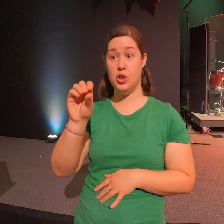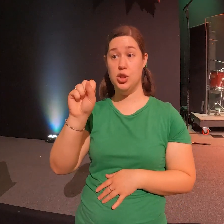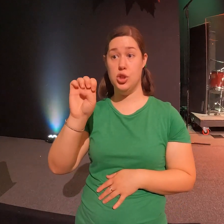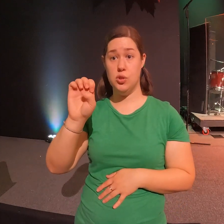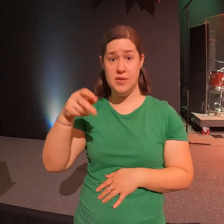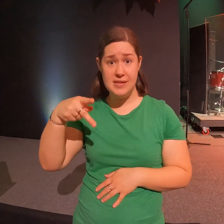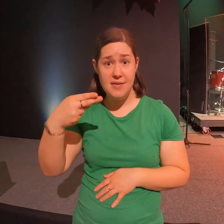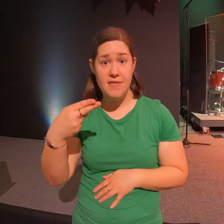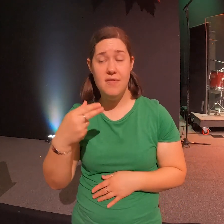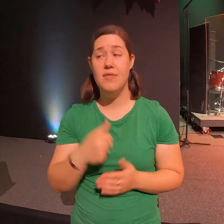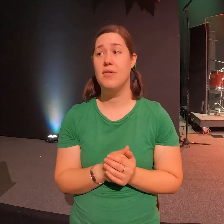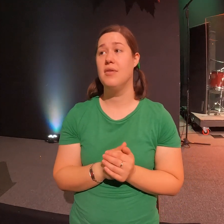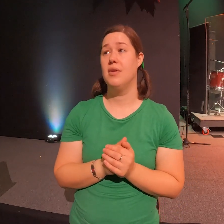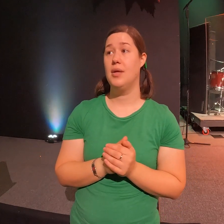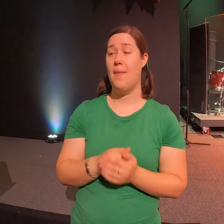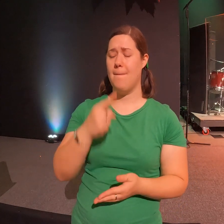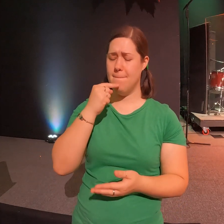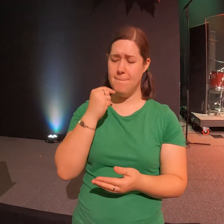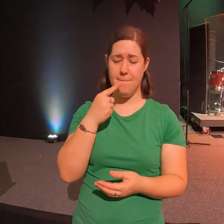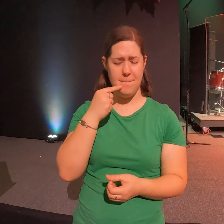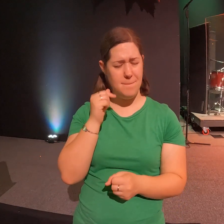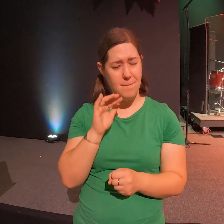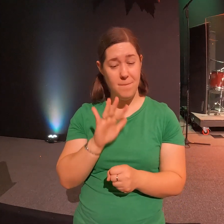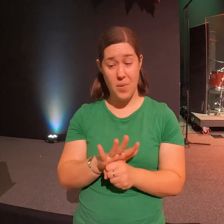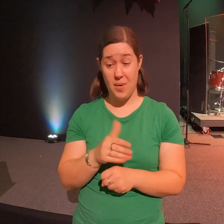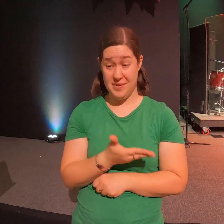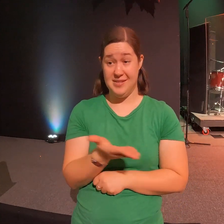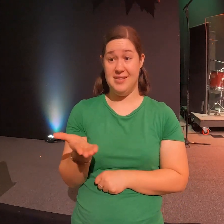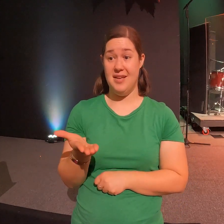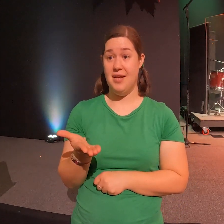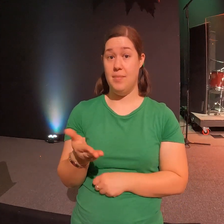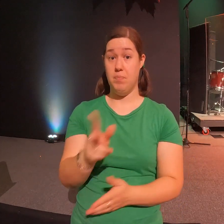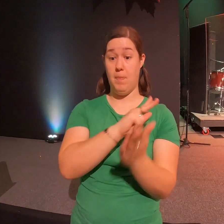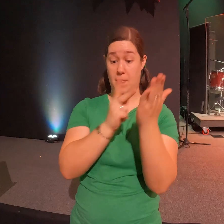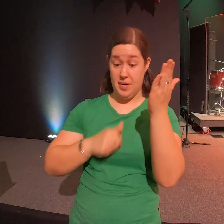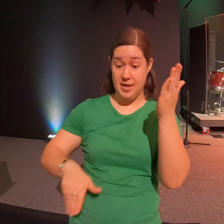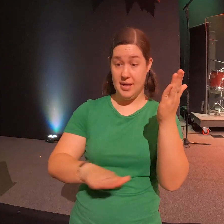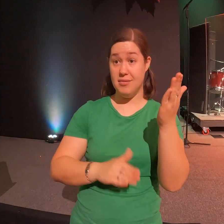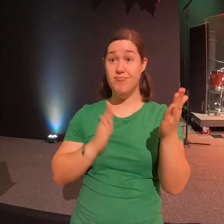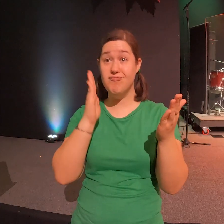God saves. And so can we.